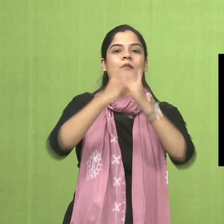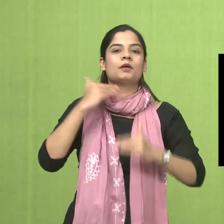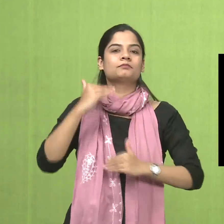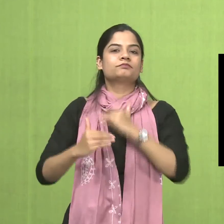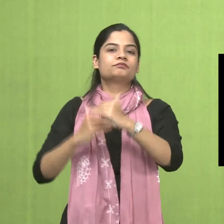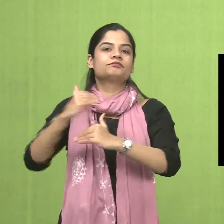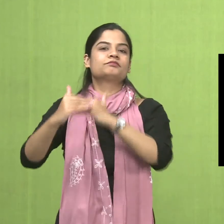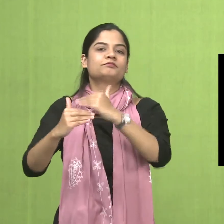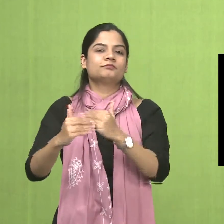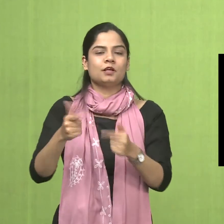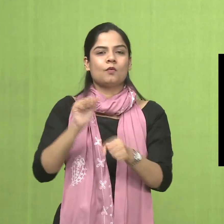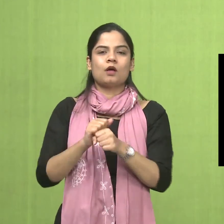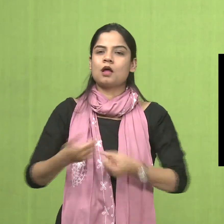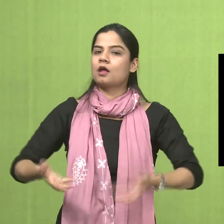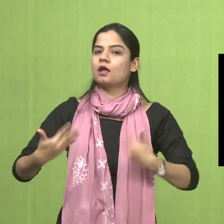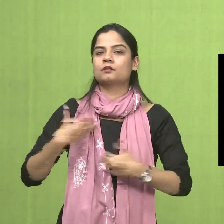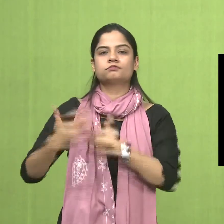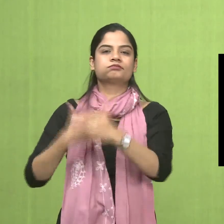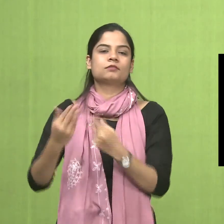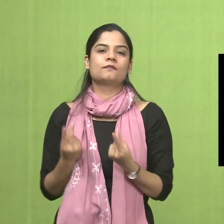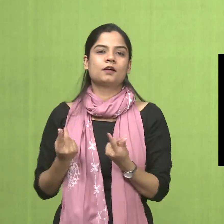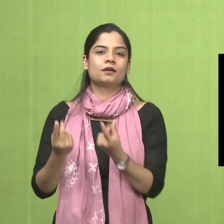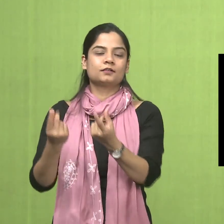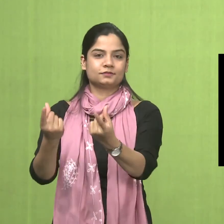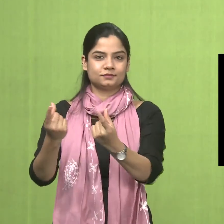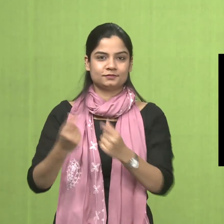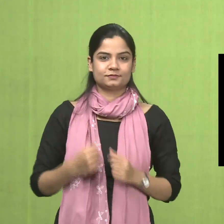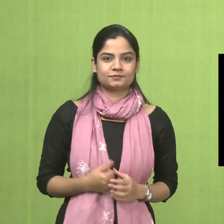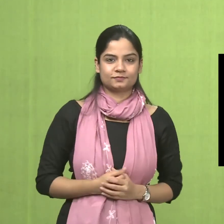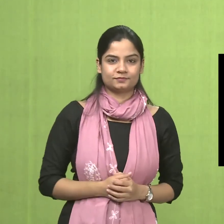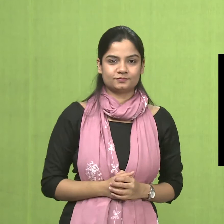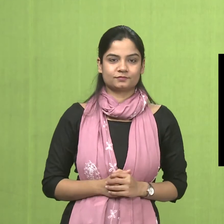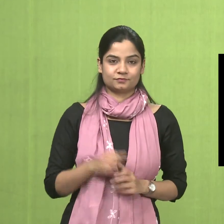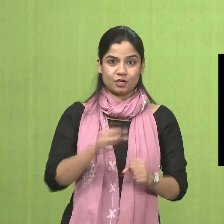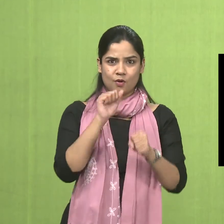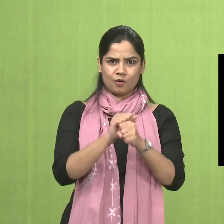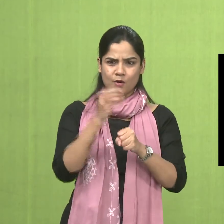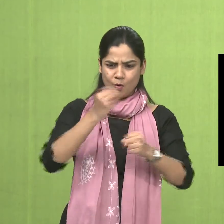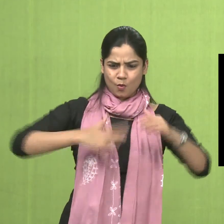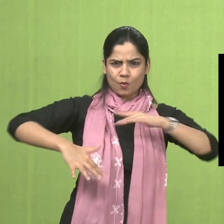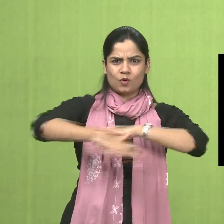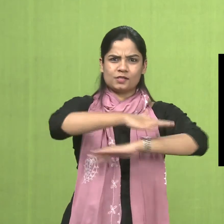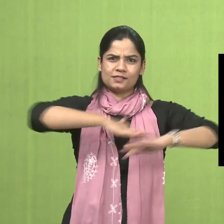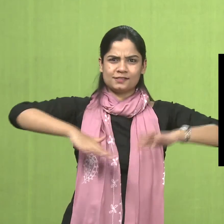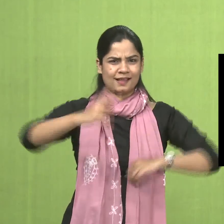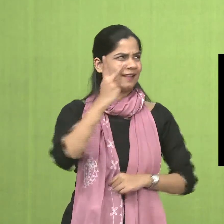your office. Always a sample plan is good to work. Work organization. What is